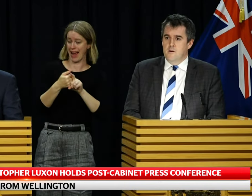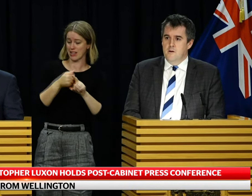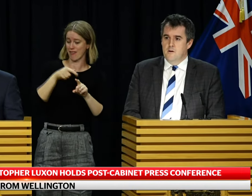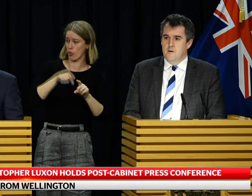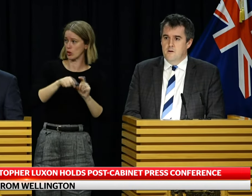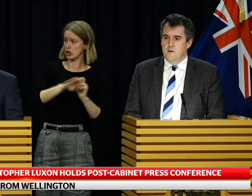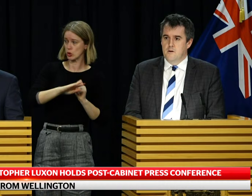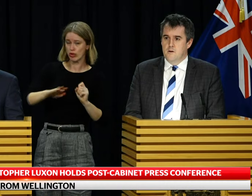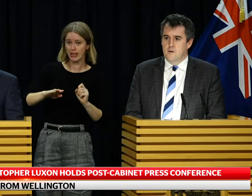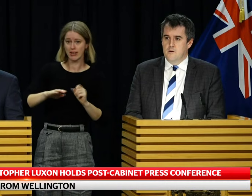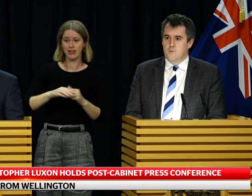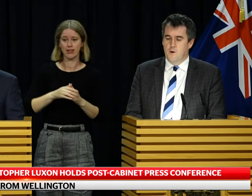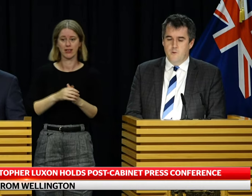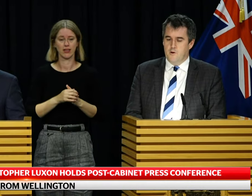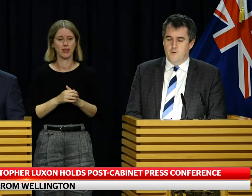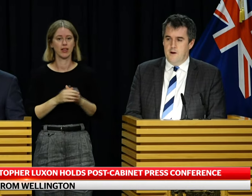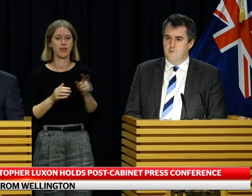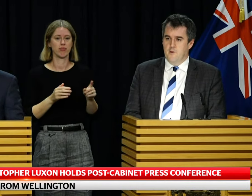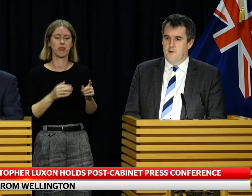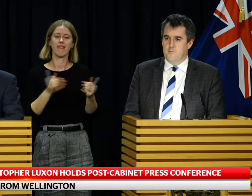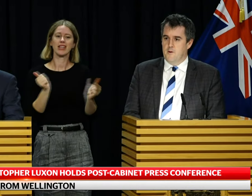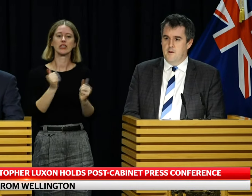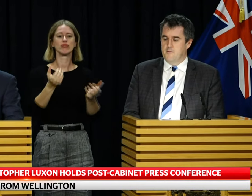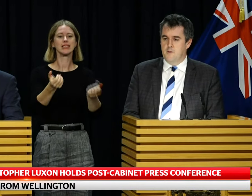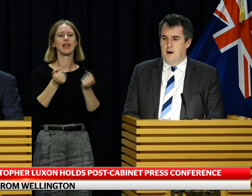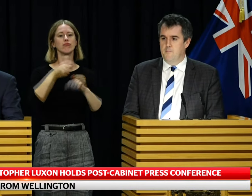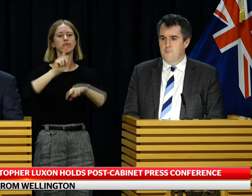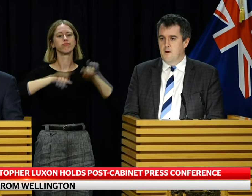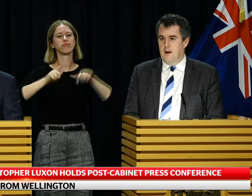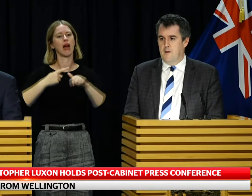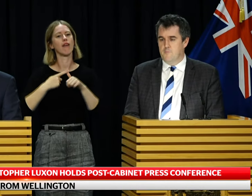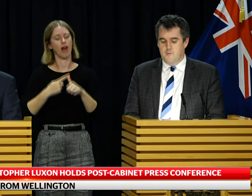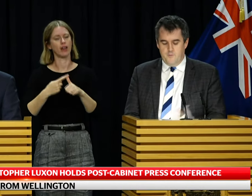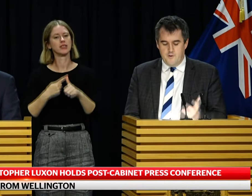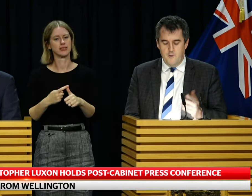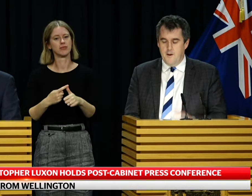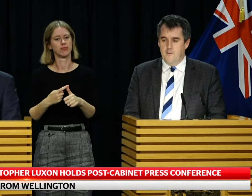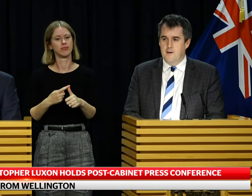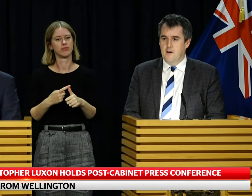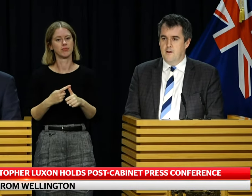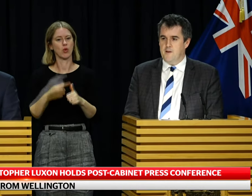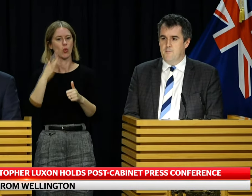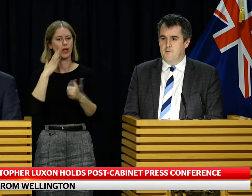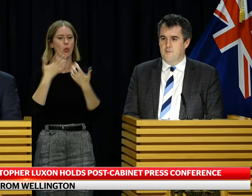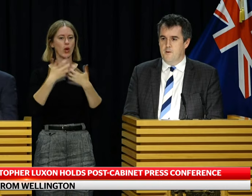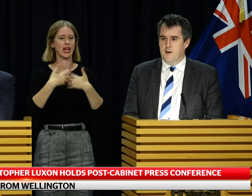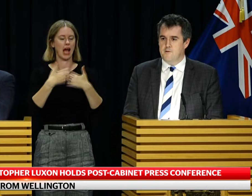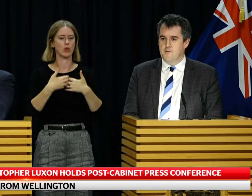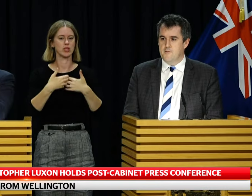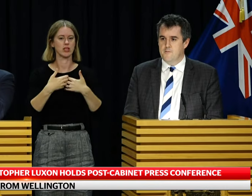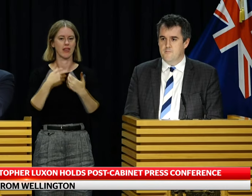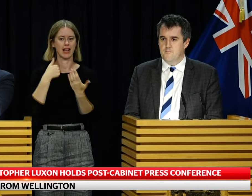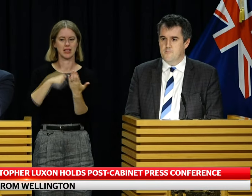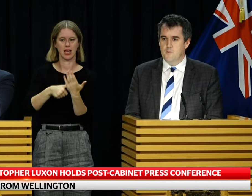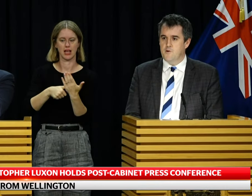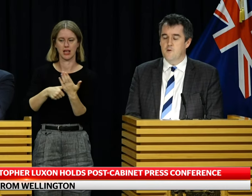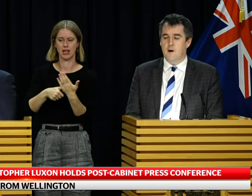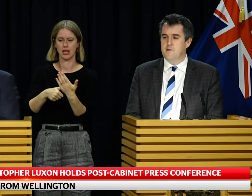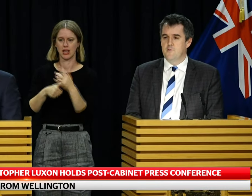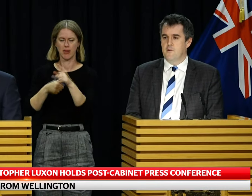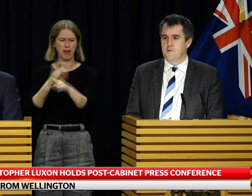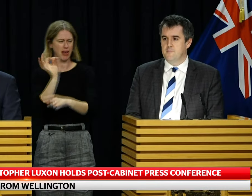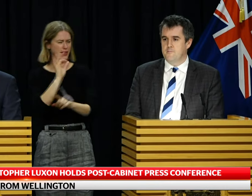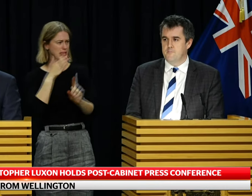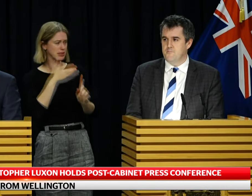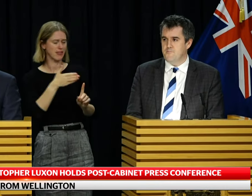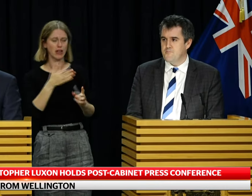these households when you were developing this policy? We took a range of advice in our determining the statement of expectations. Sorry, guys, we took a